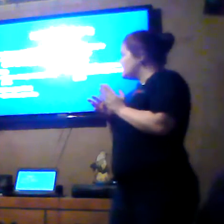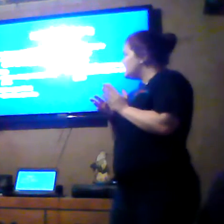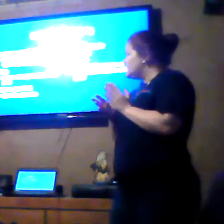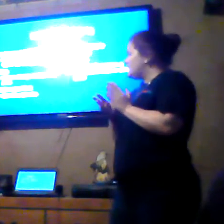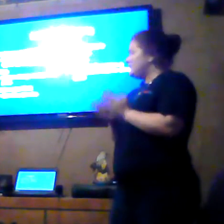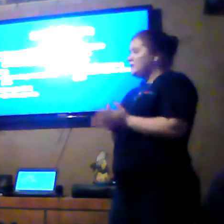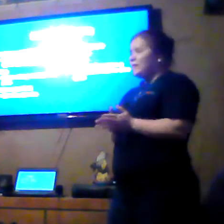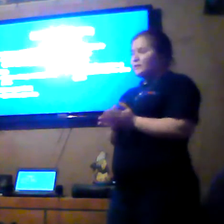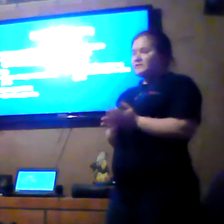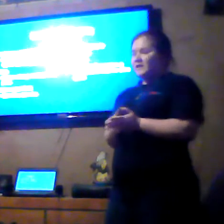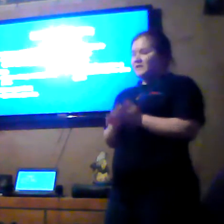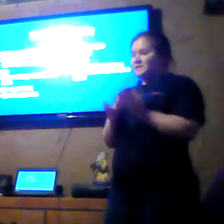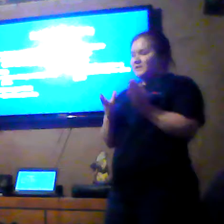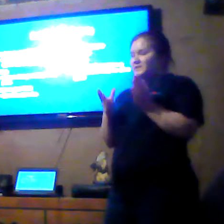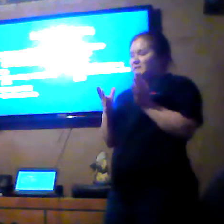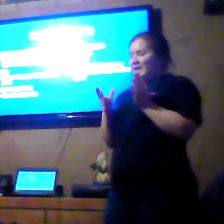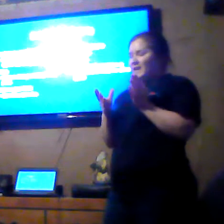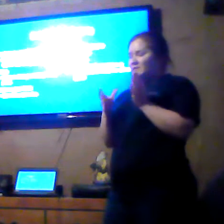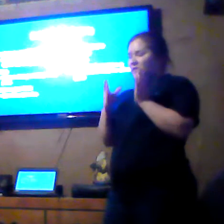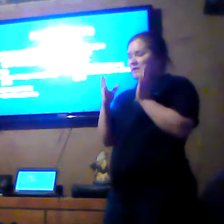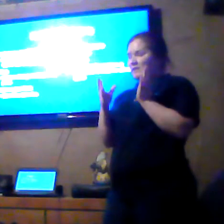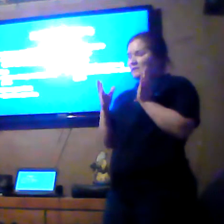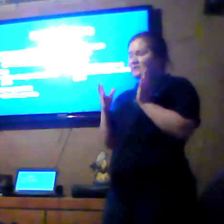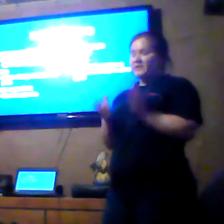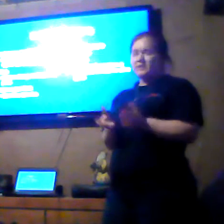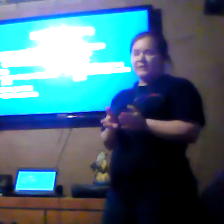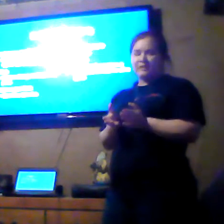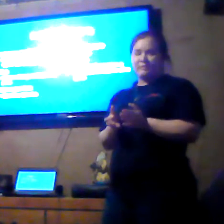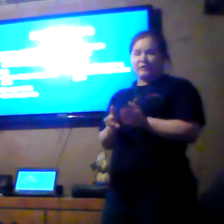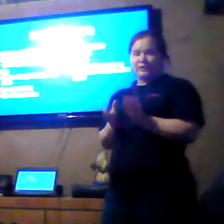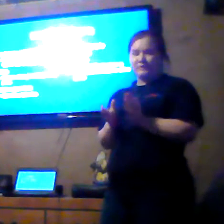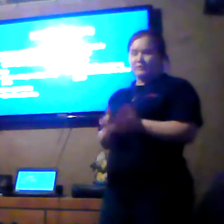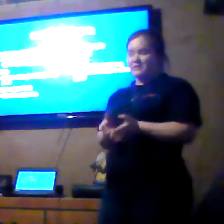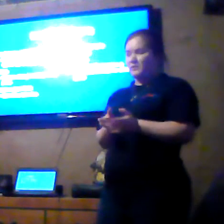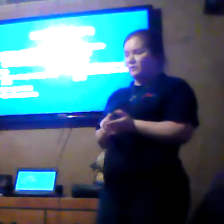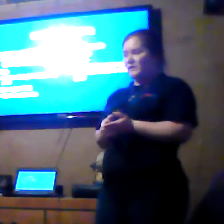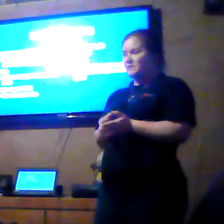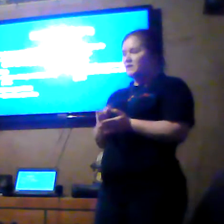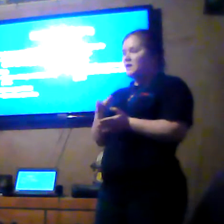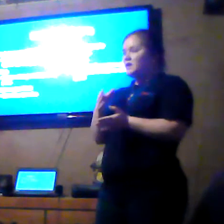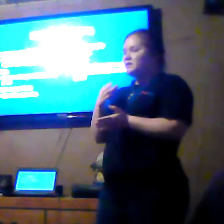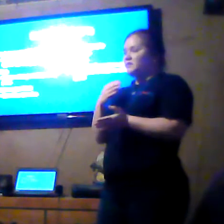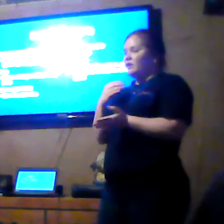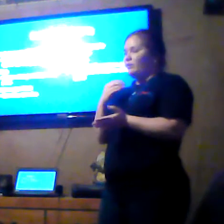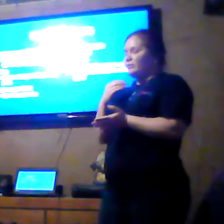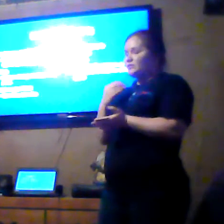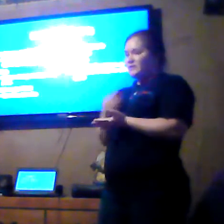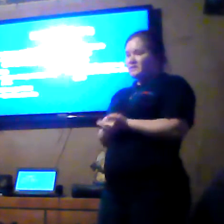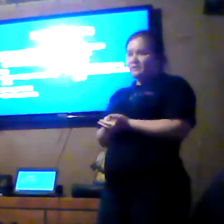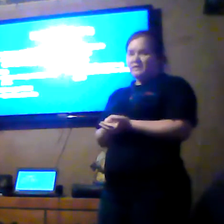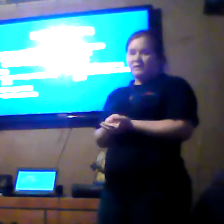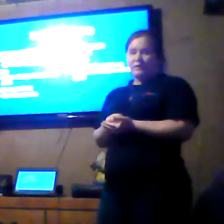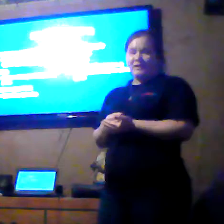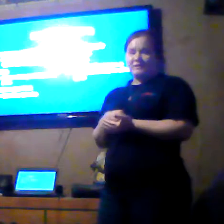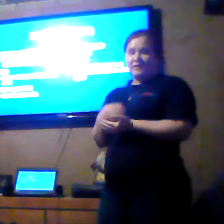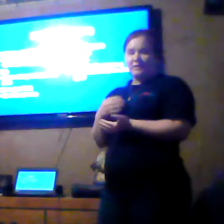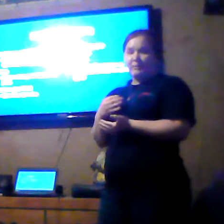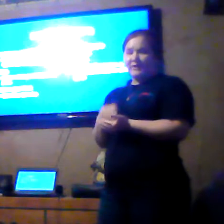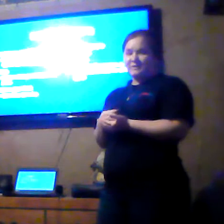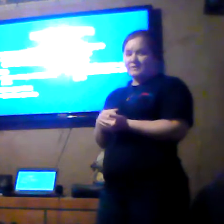The main thing about Brucella is that there's an incubation period of 2 to 10 weeks. So between the 2 to 10 weeks and the month's time